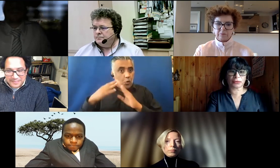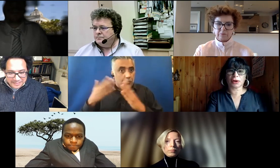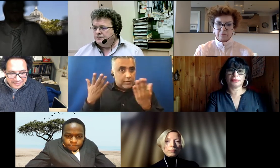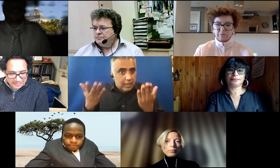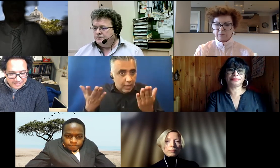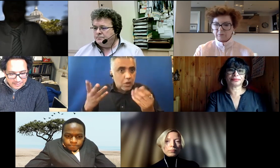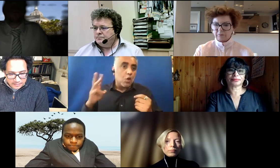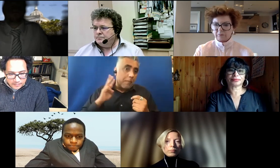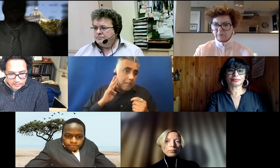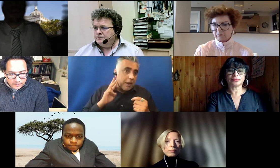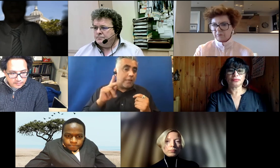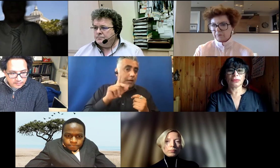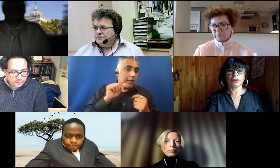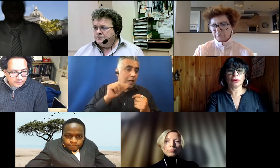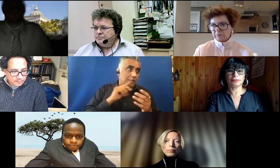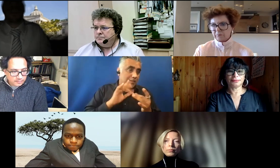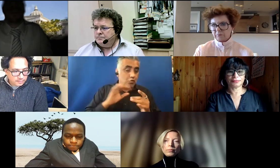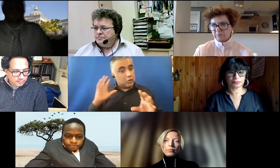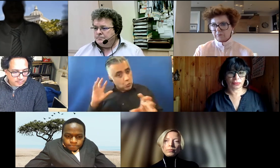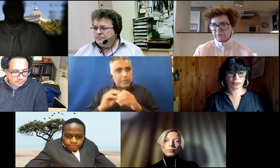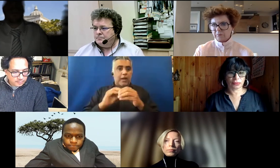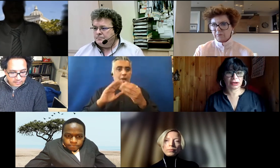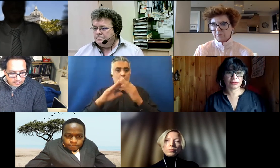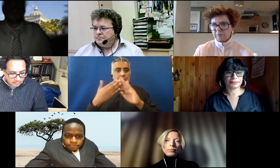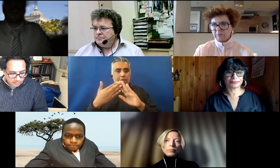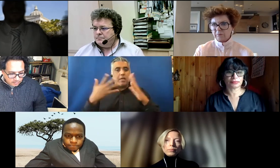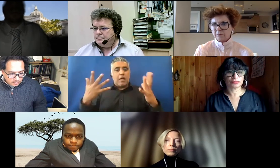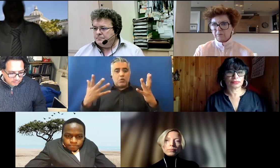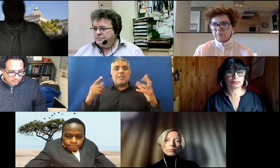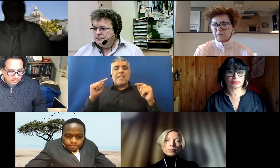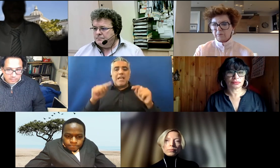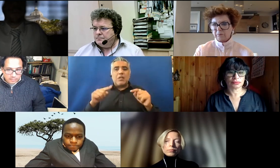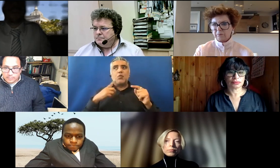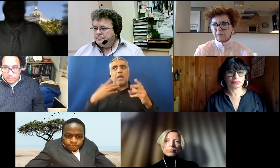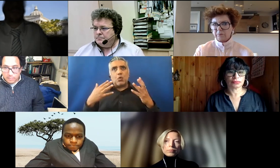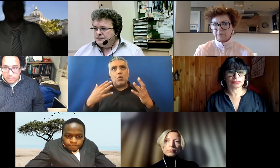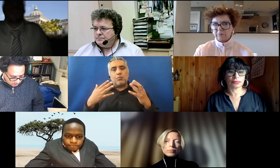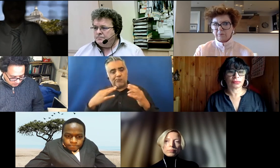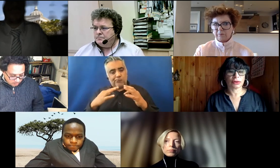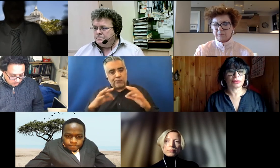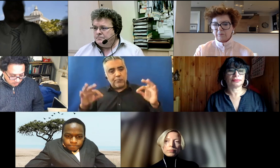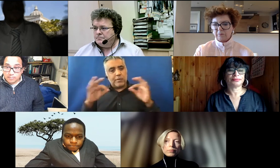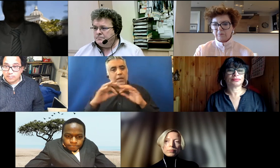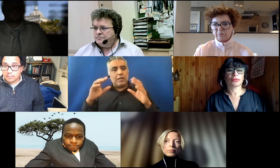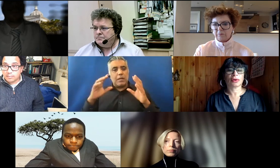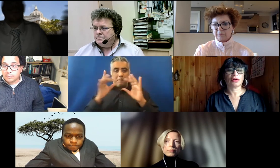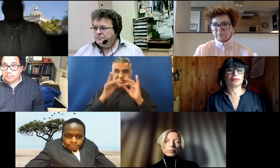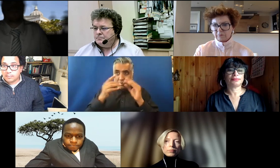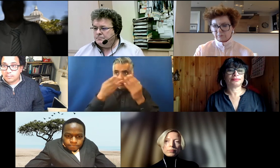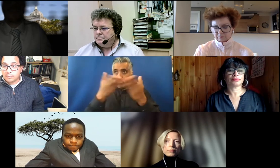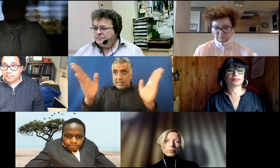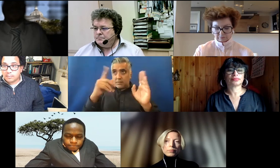Pamela and Klaus was saying as well. So there's some really thoughtful takeaway messages to take